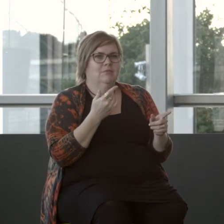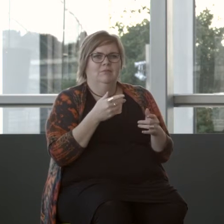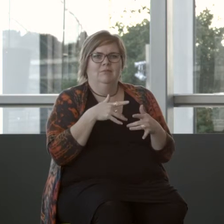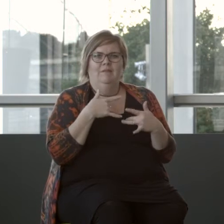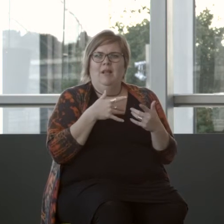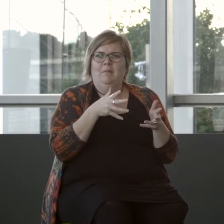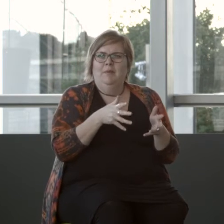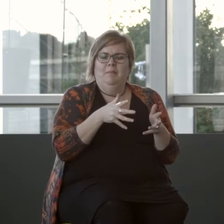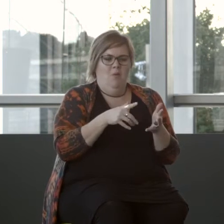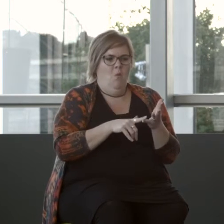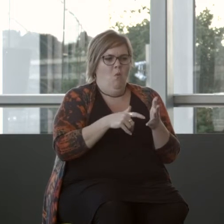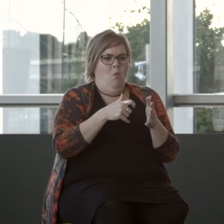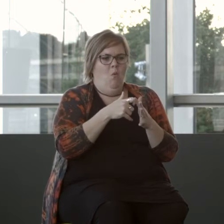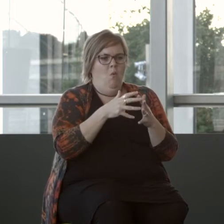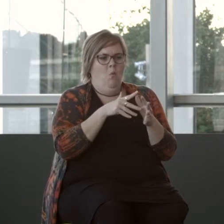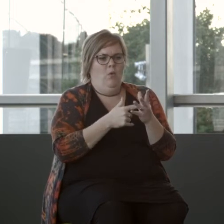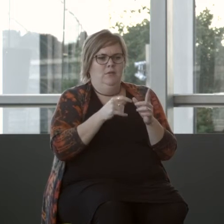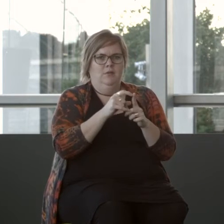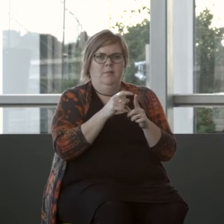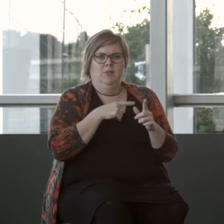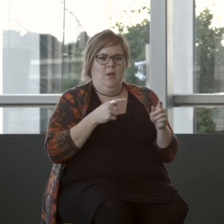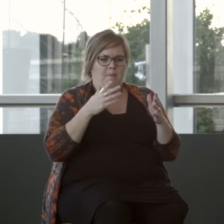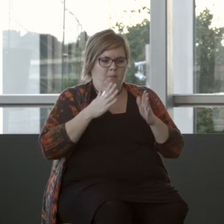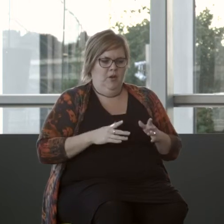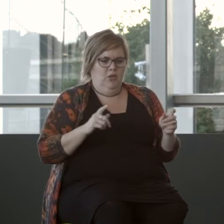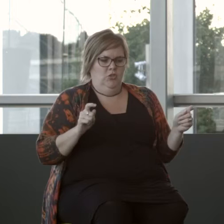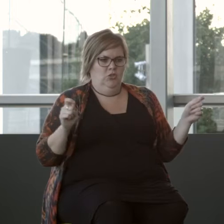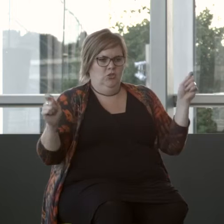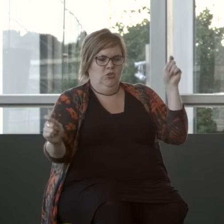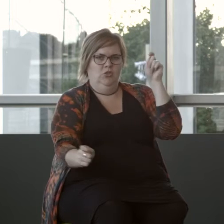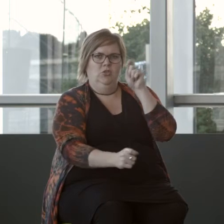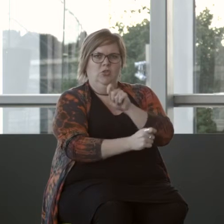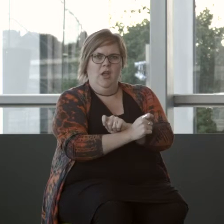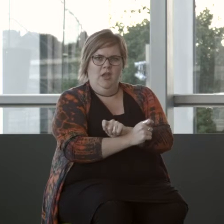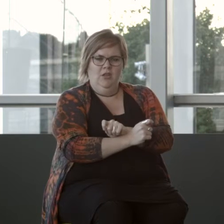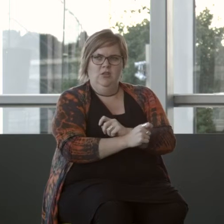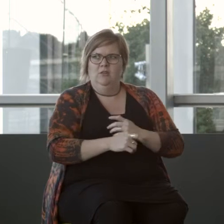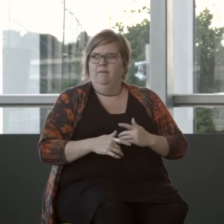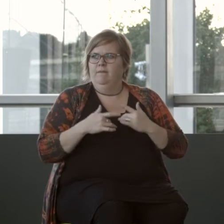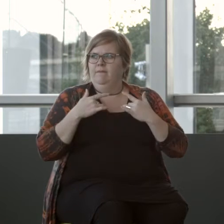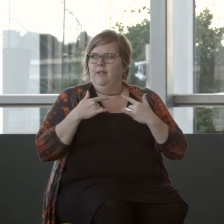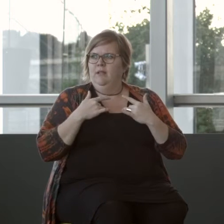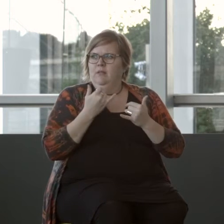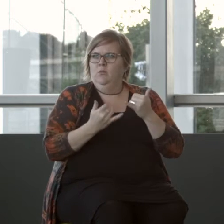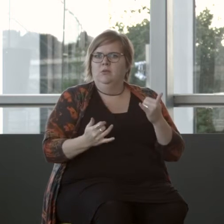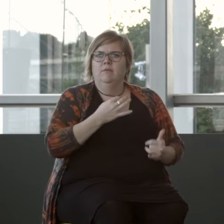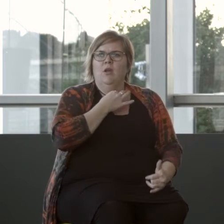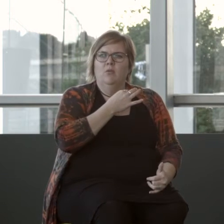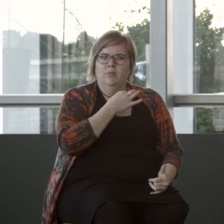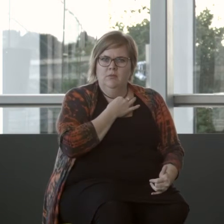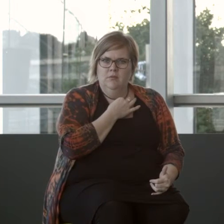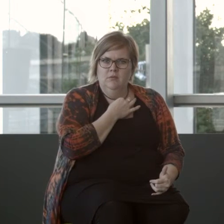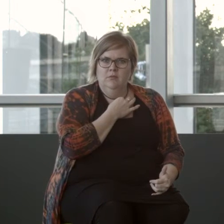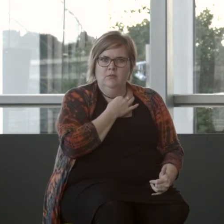awkward experience of transformation of your body, yeah. That might have make you feel vulnerable. So those, I mean,